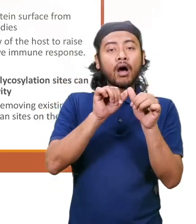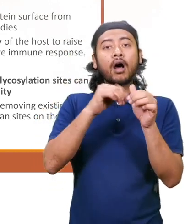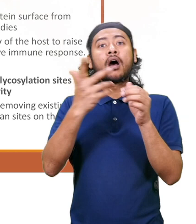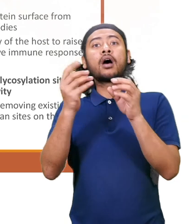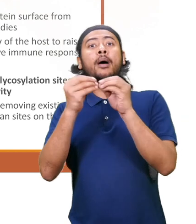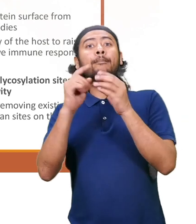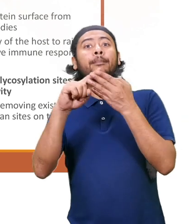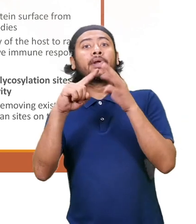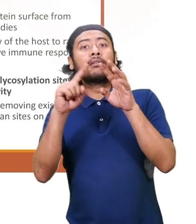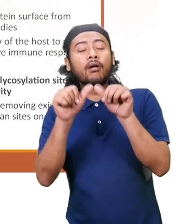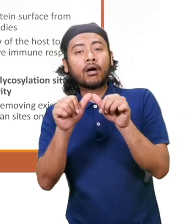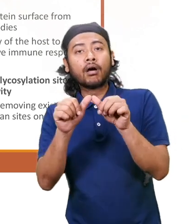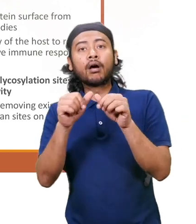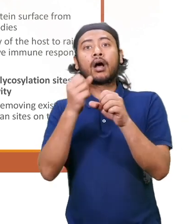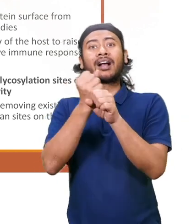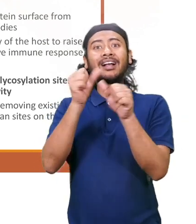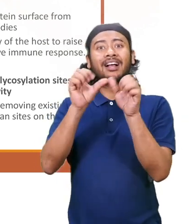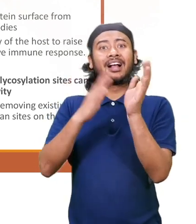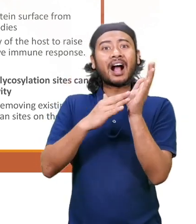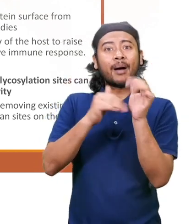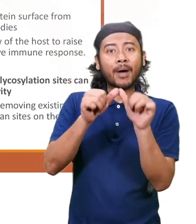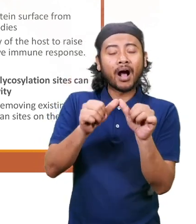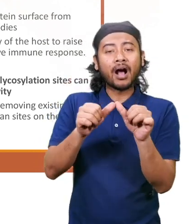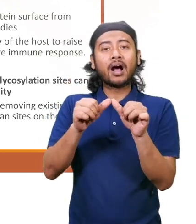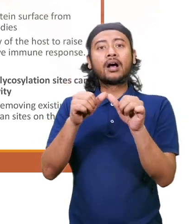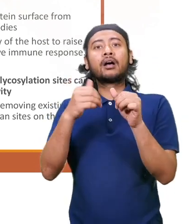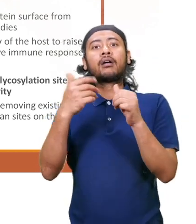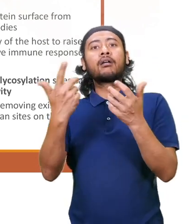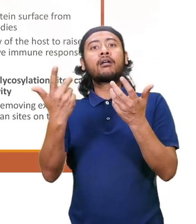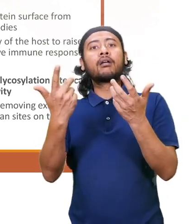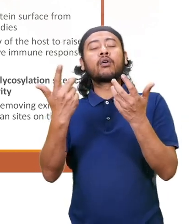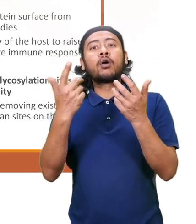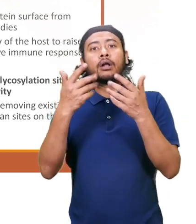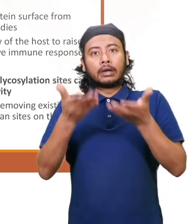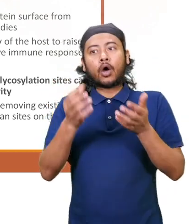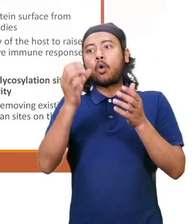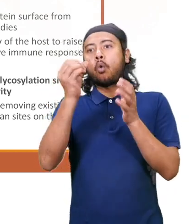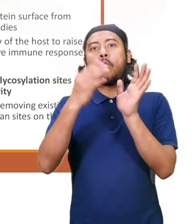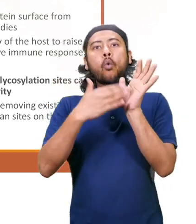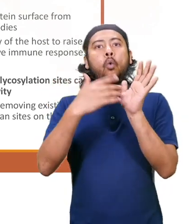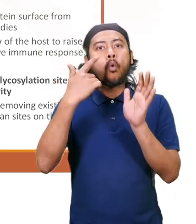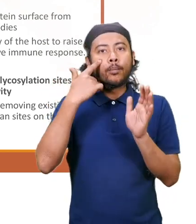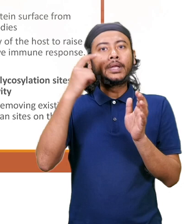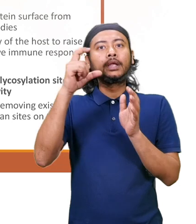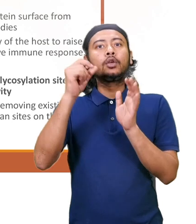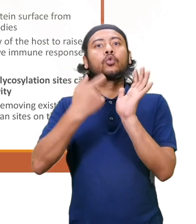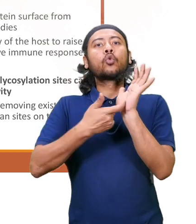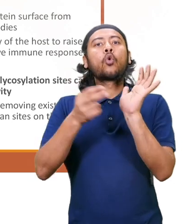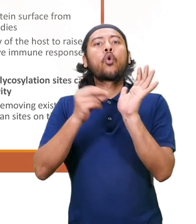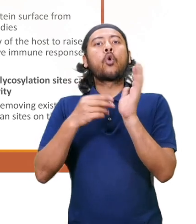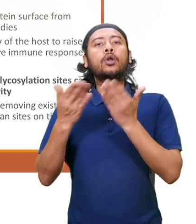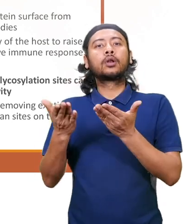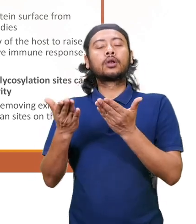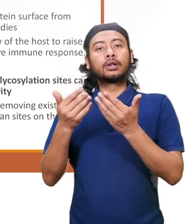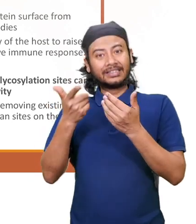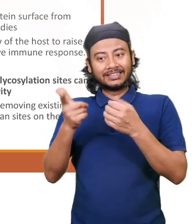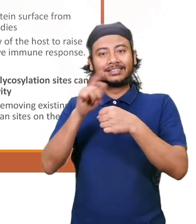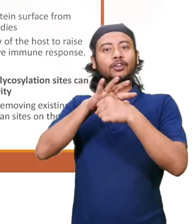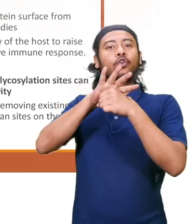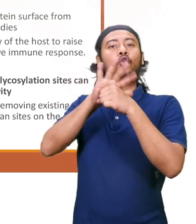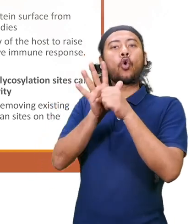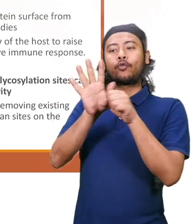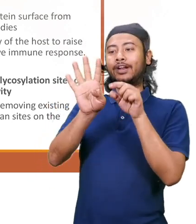wild type, then changed to alpha, then beta, gamma, delta, and now Omicron variant. All these variants